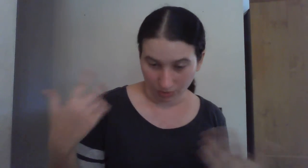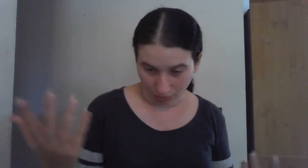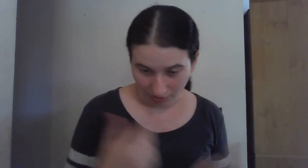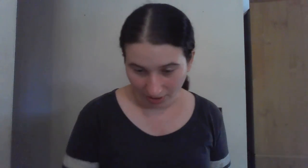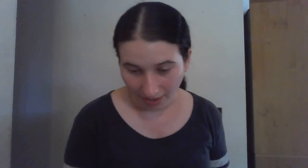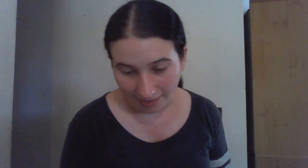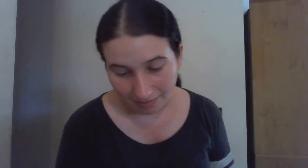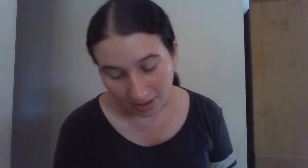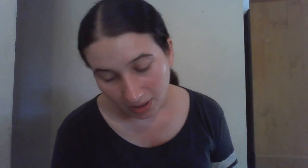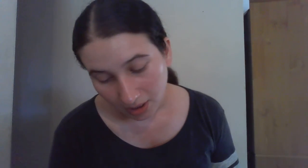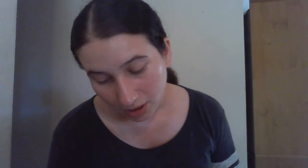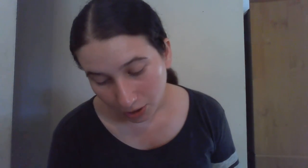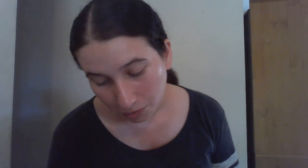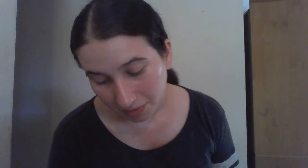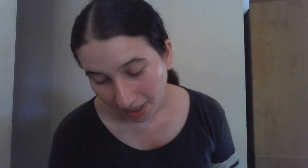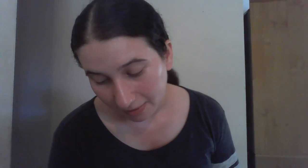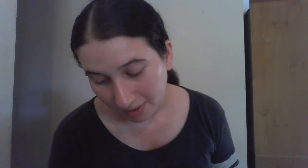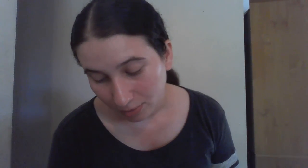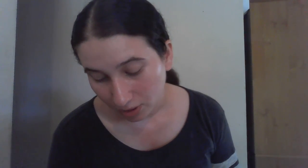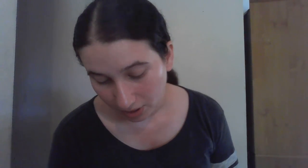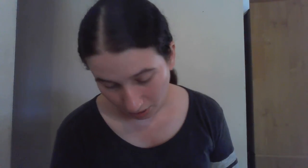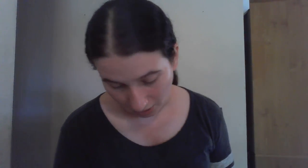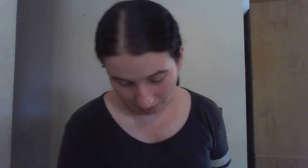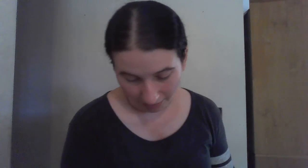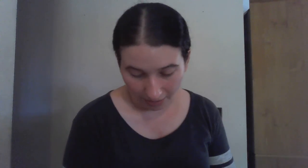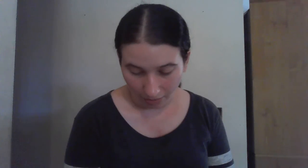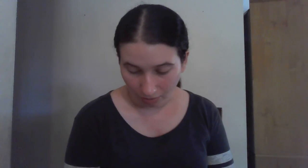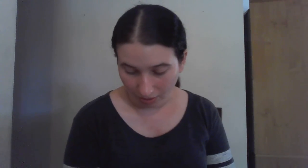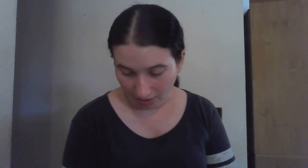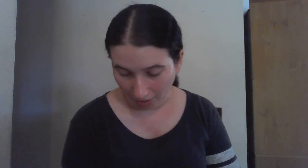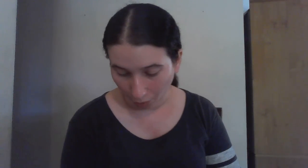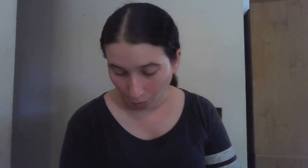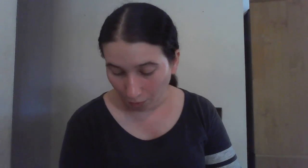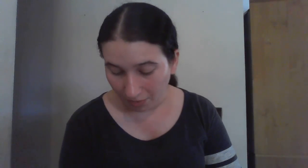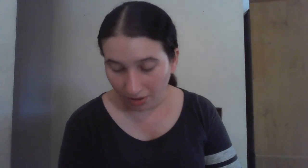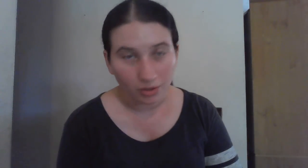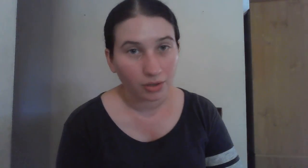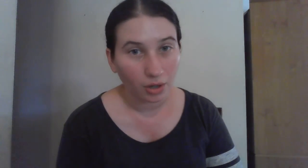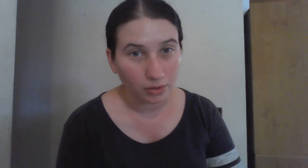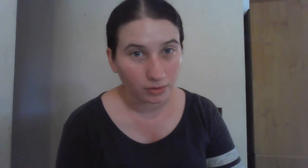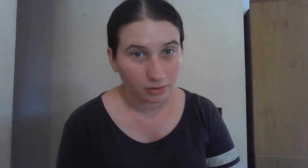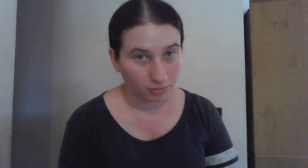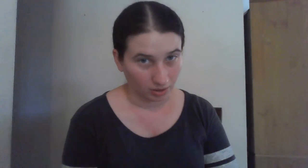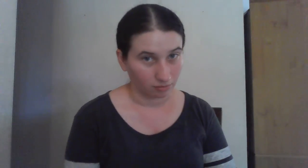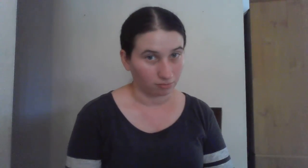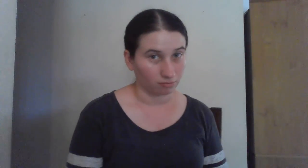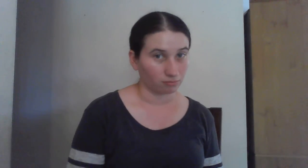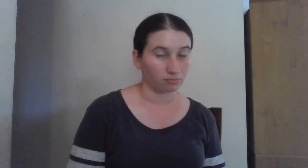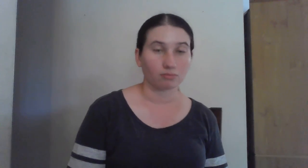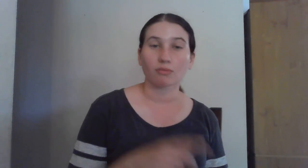You could say that. She, woman, have my book, she, right? Or you could say, the woman knows me.